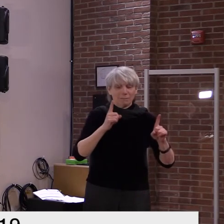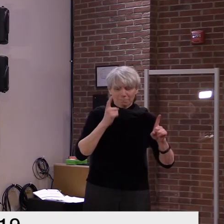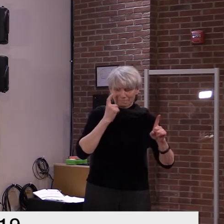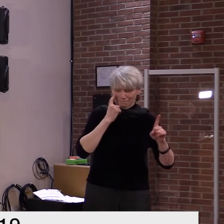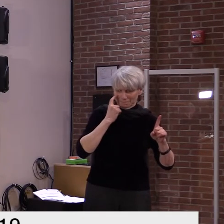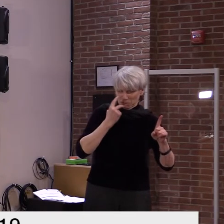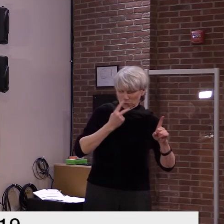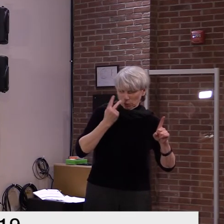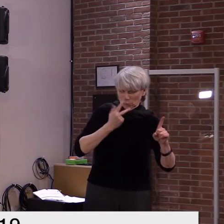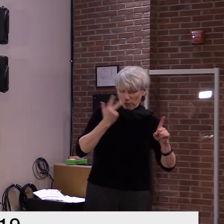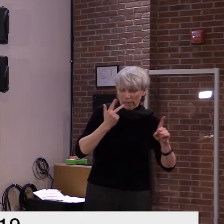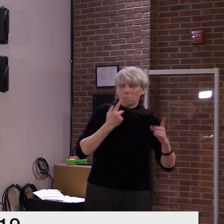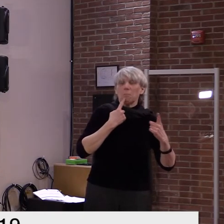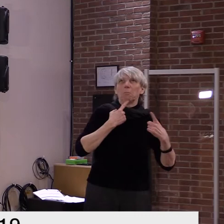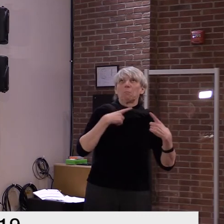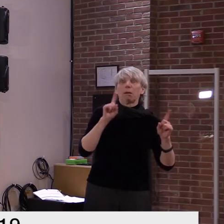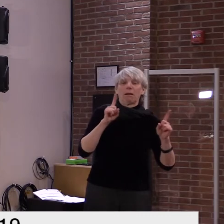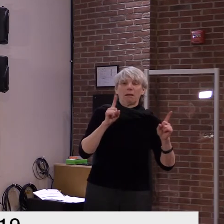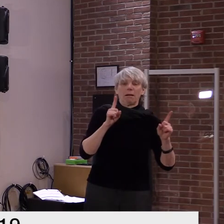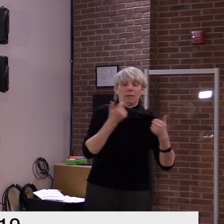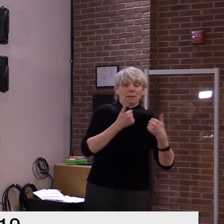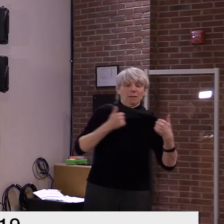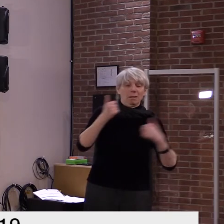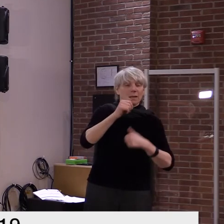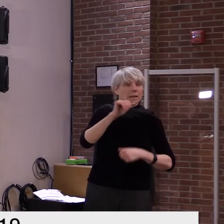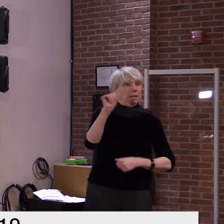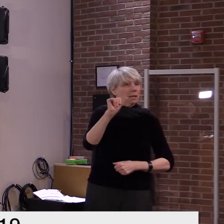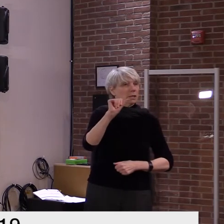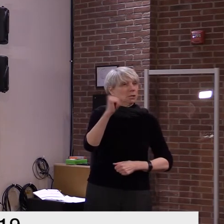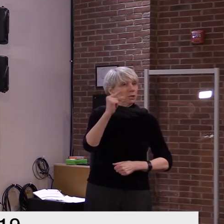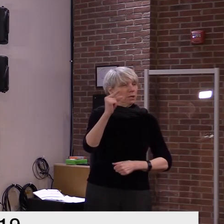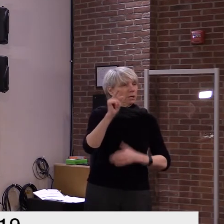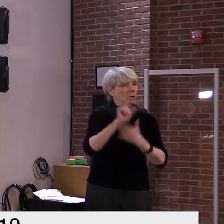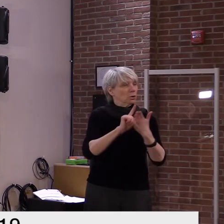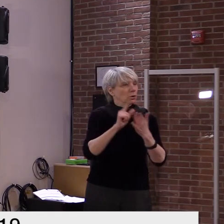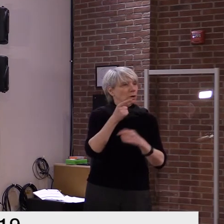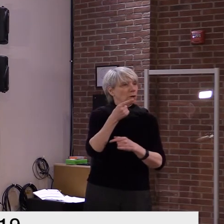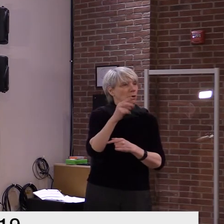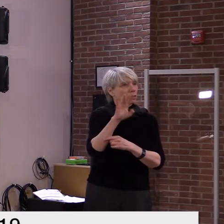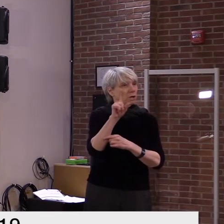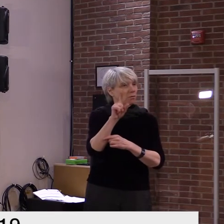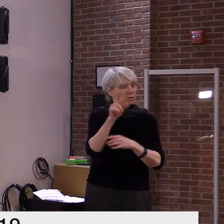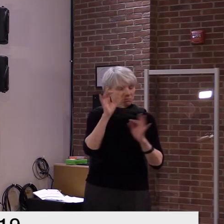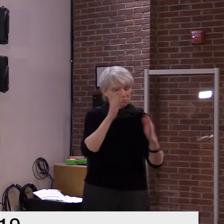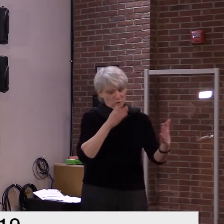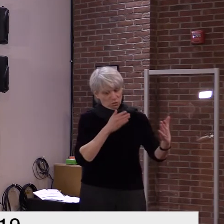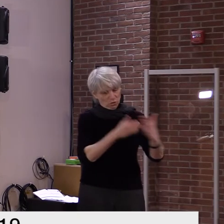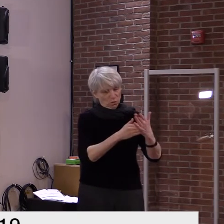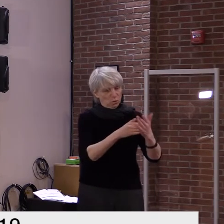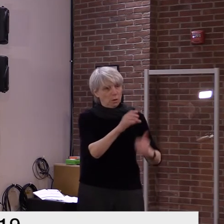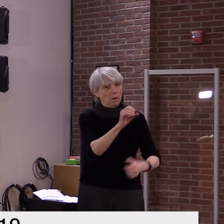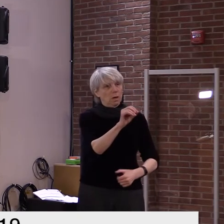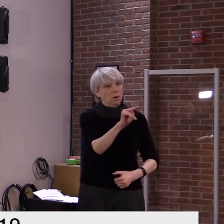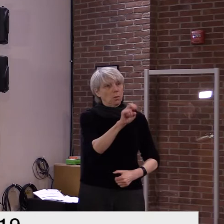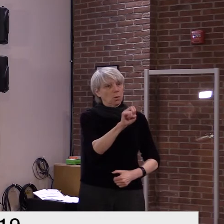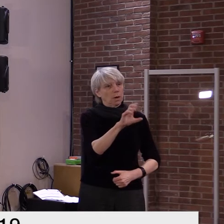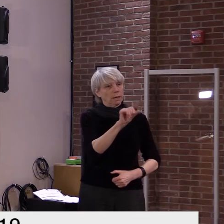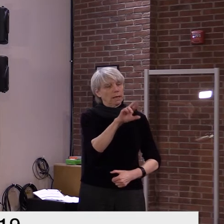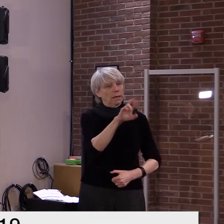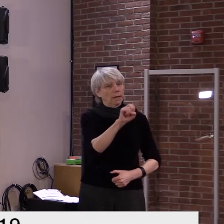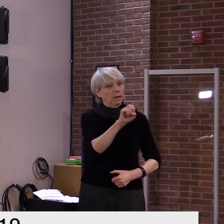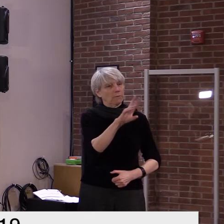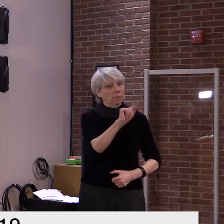the decision by the Attorney General to sue OneCare Vermont on behalf of the